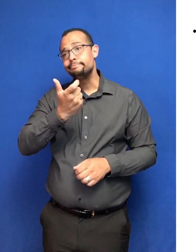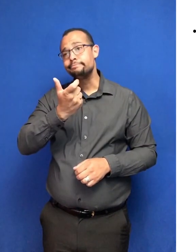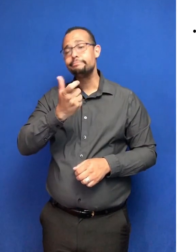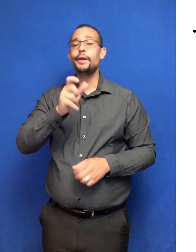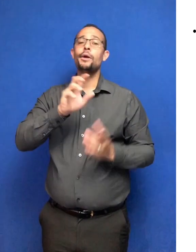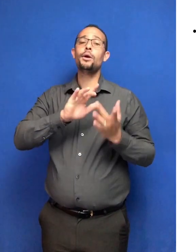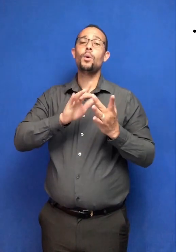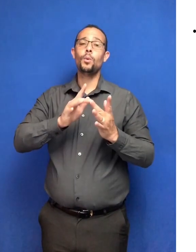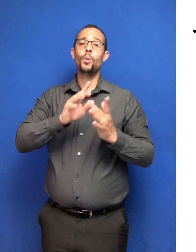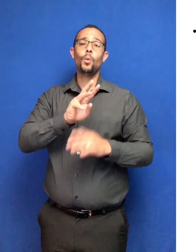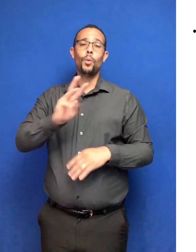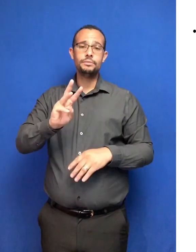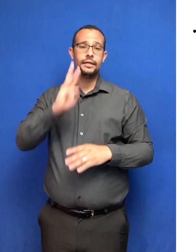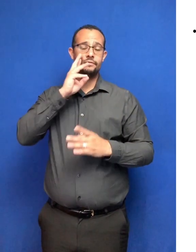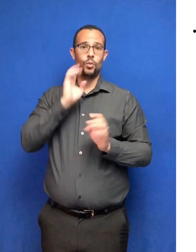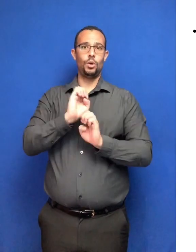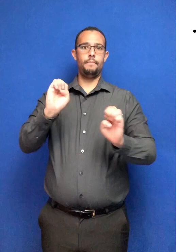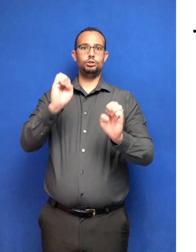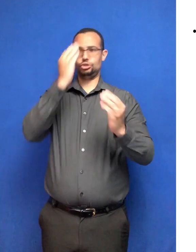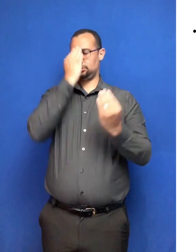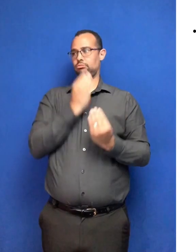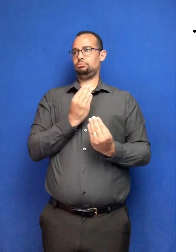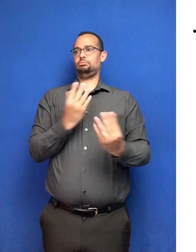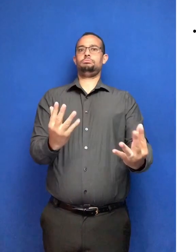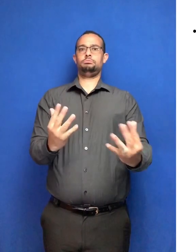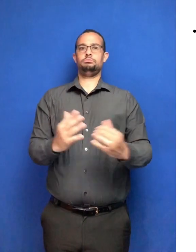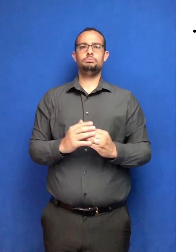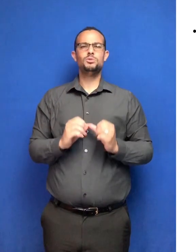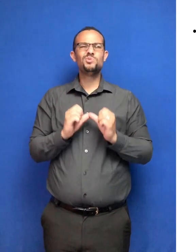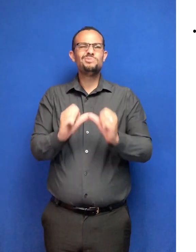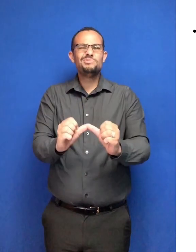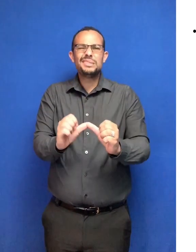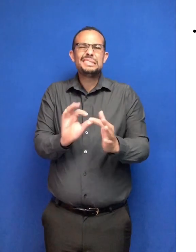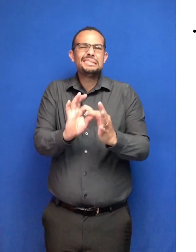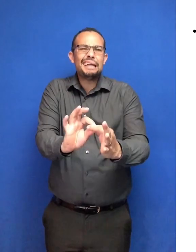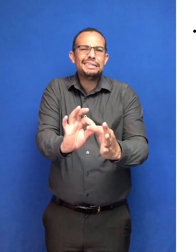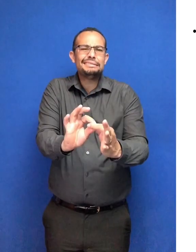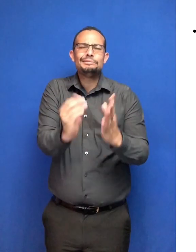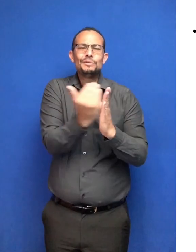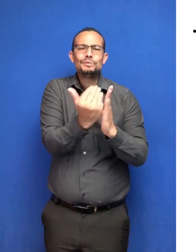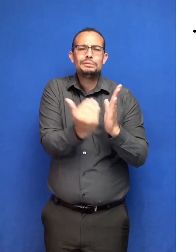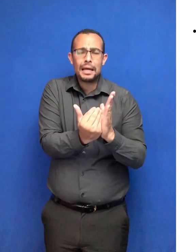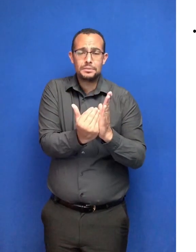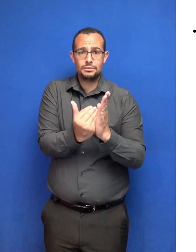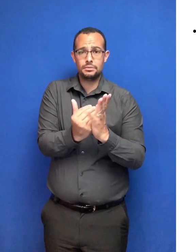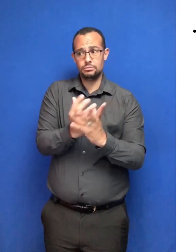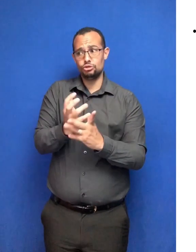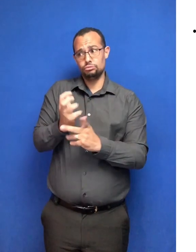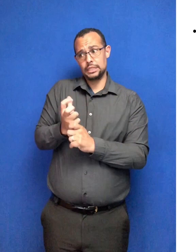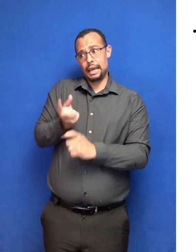emergency instructions. So it's important to stay connected through these steps and just make sure you're getting current